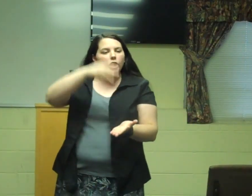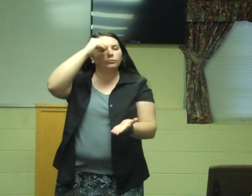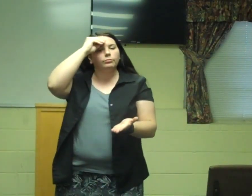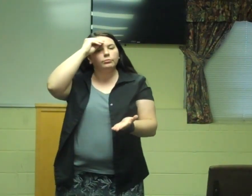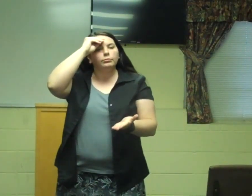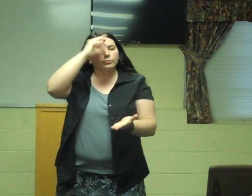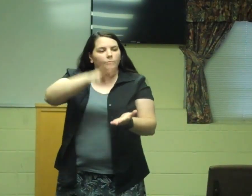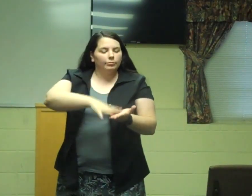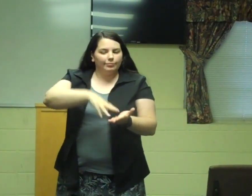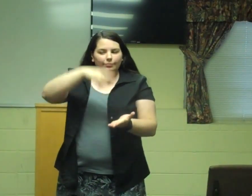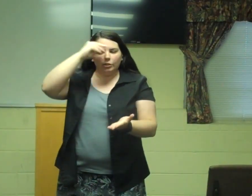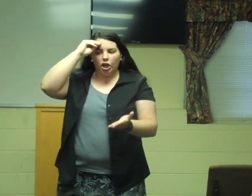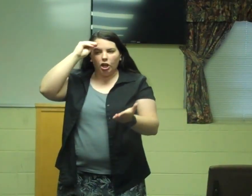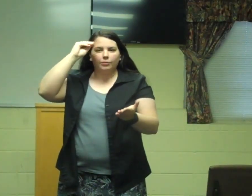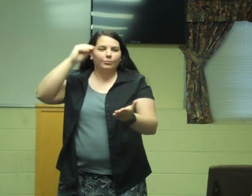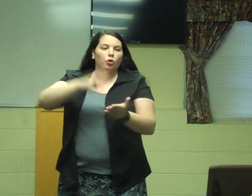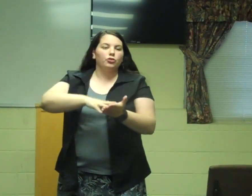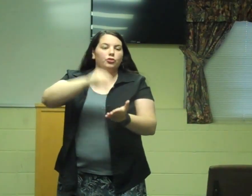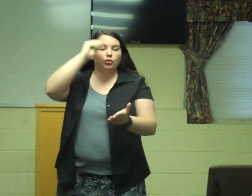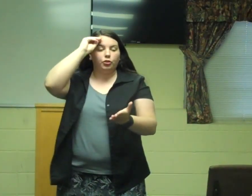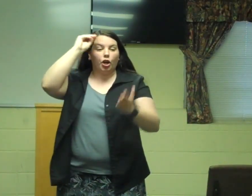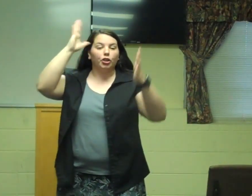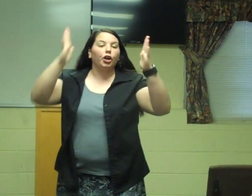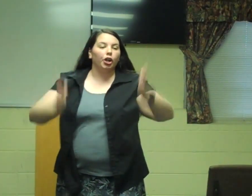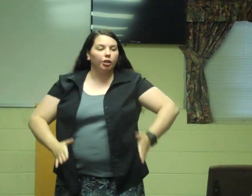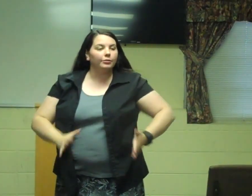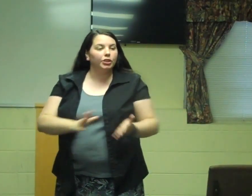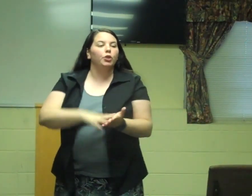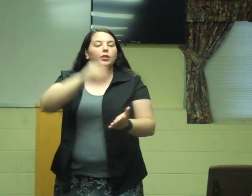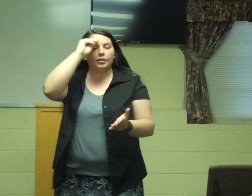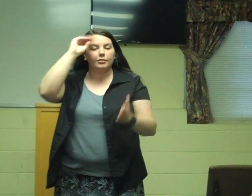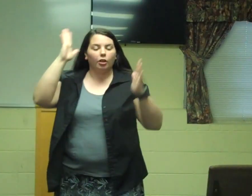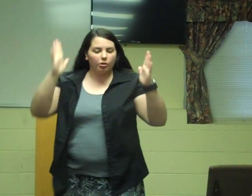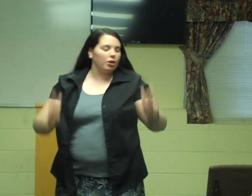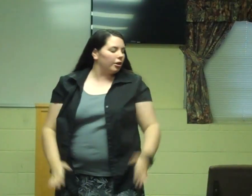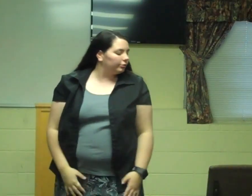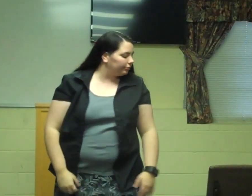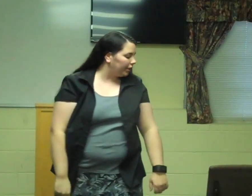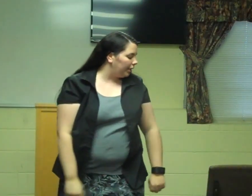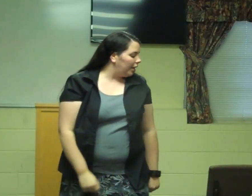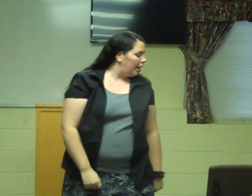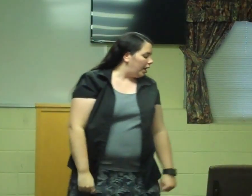Learn, or learner. Student is the learner.